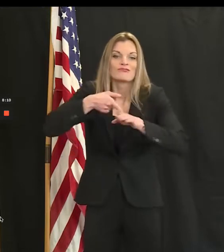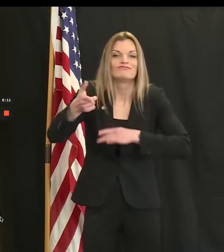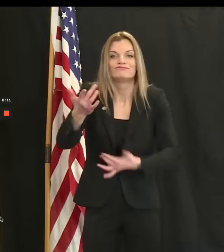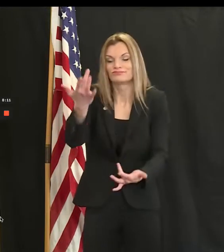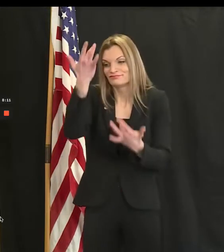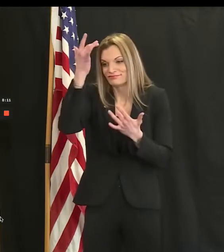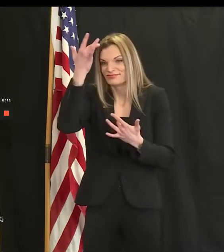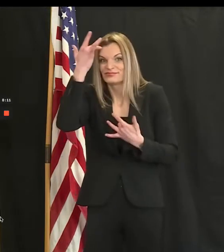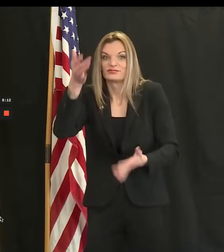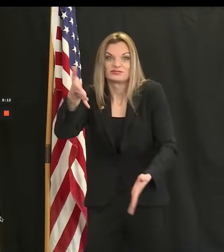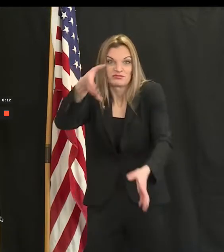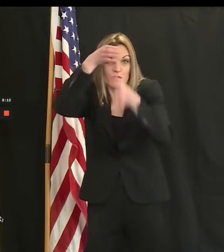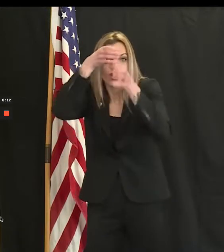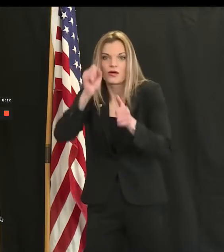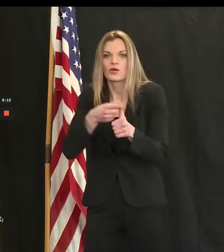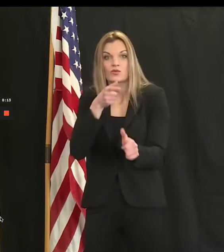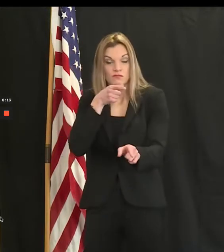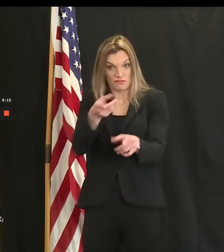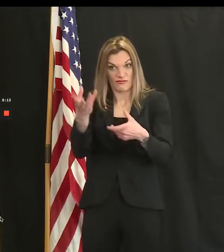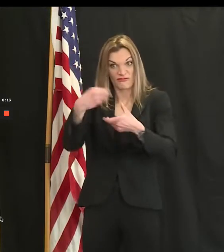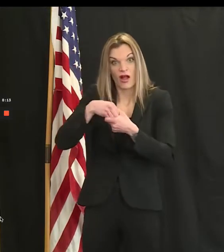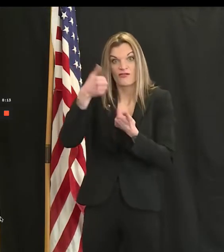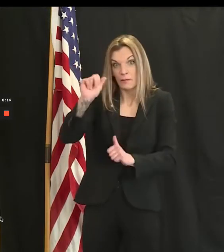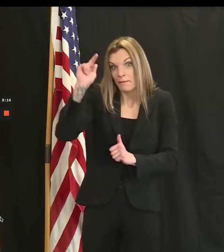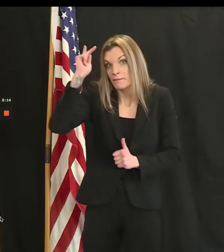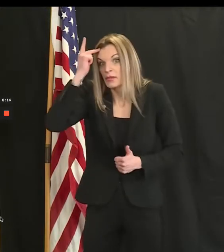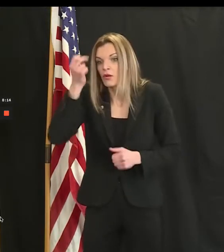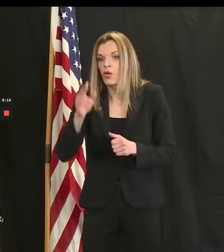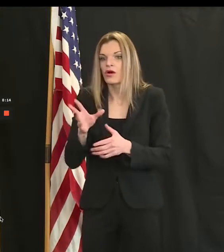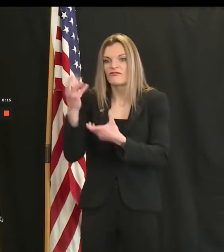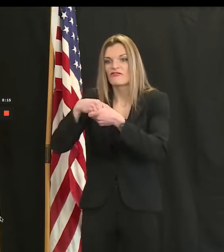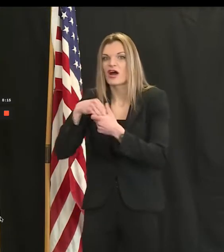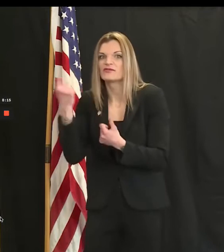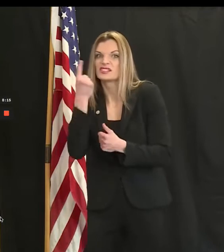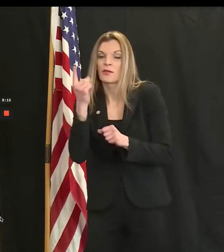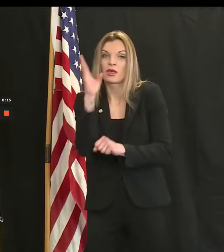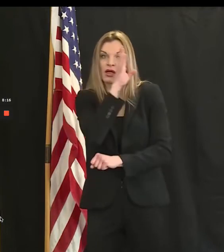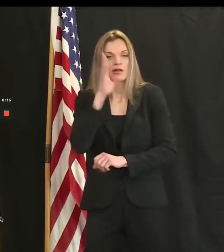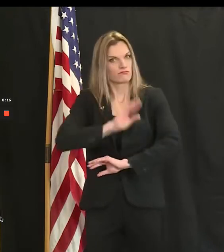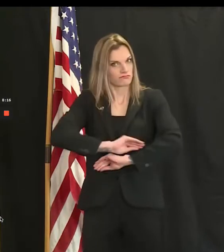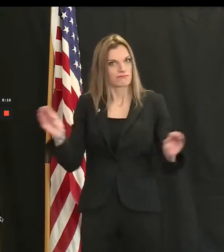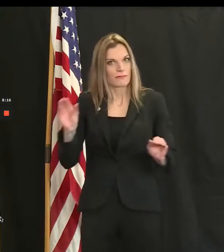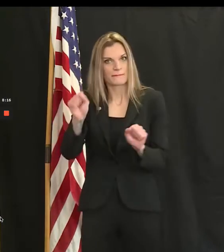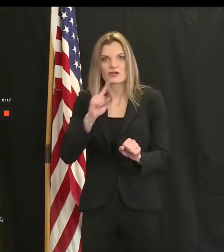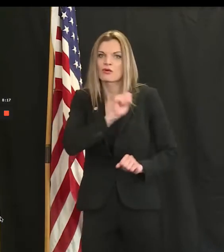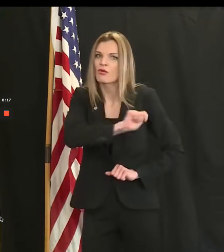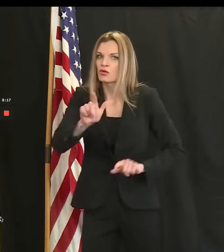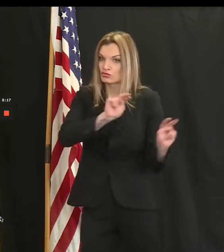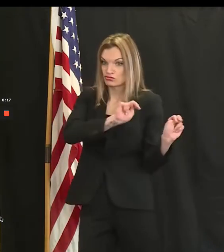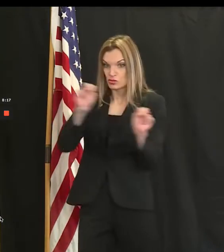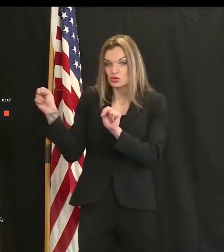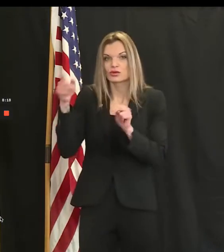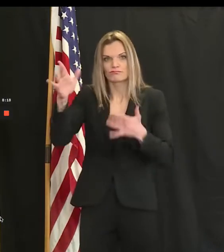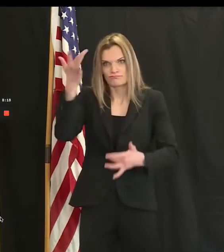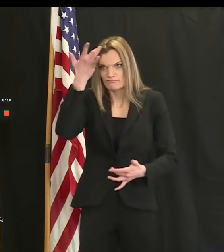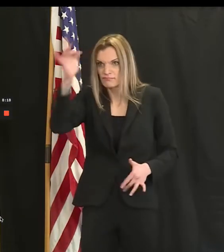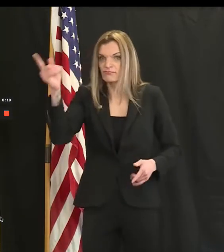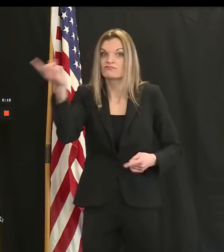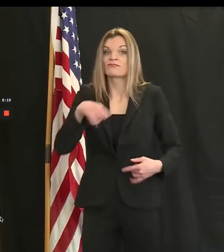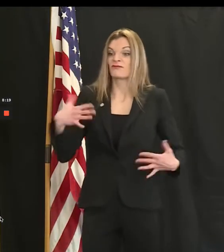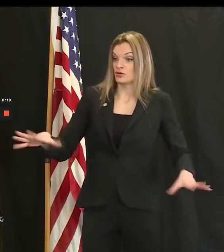independent determination as to each and every cause of death. The panel then convened to review and adjudicate their